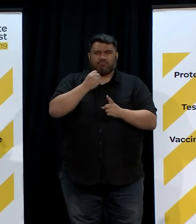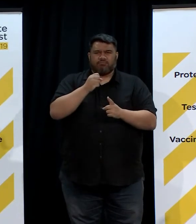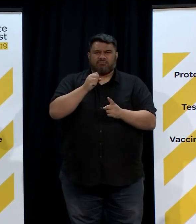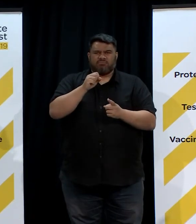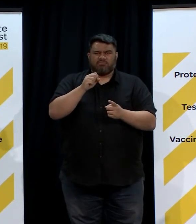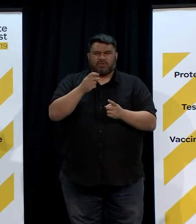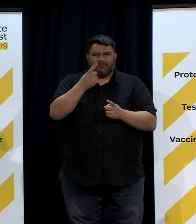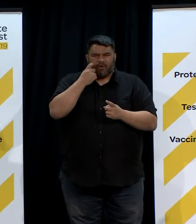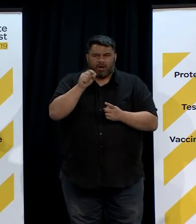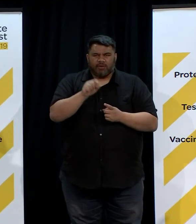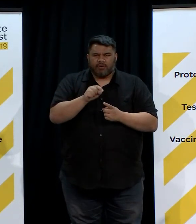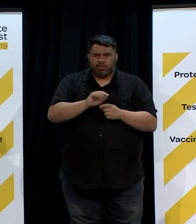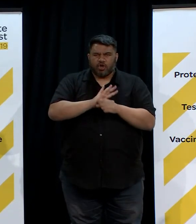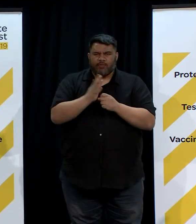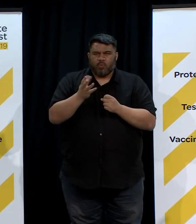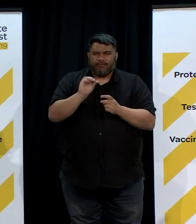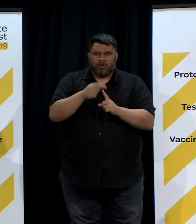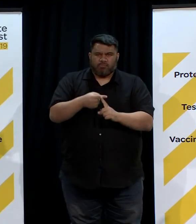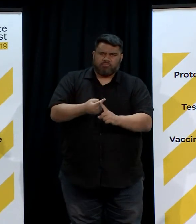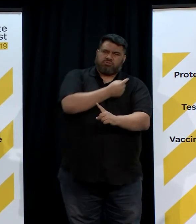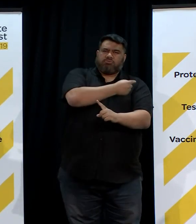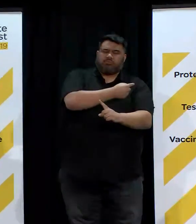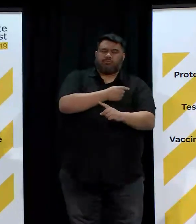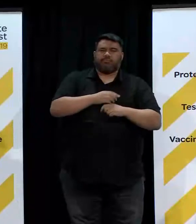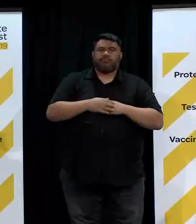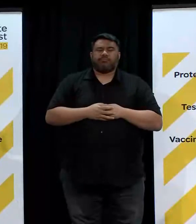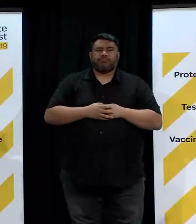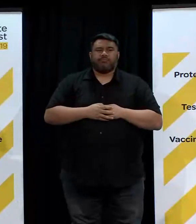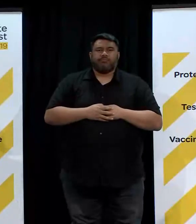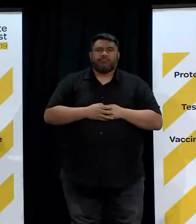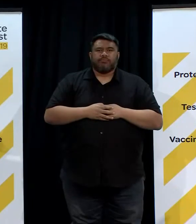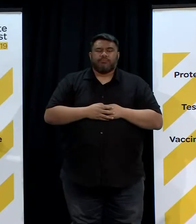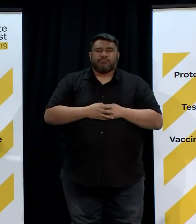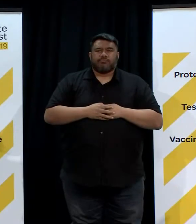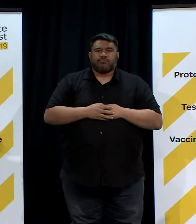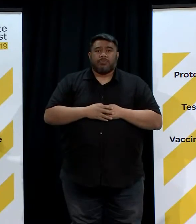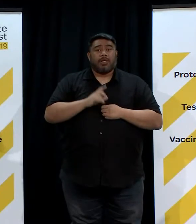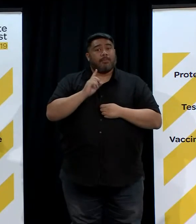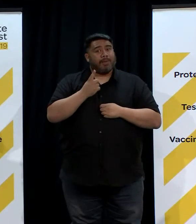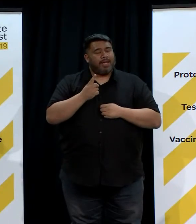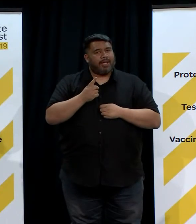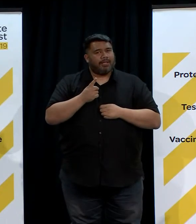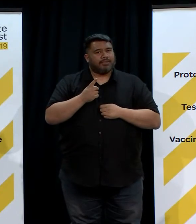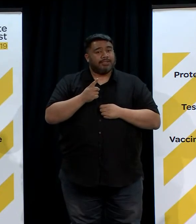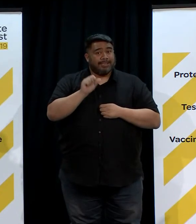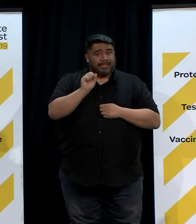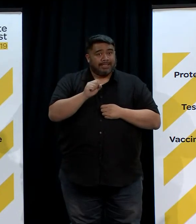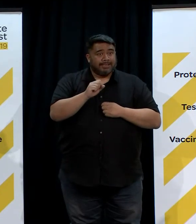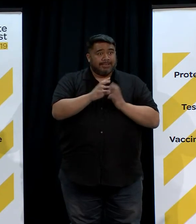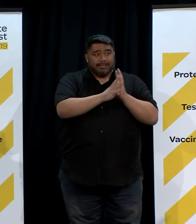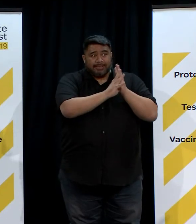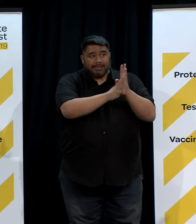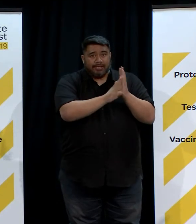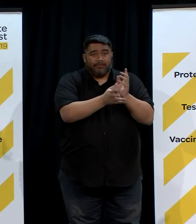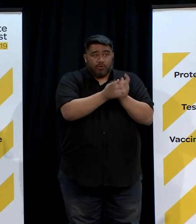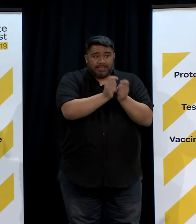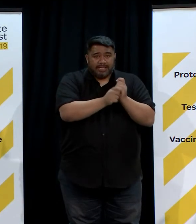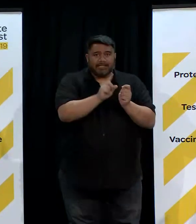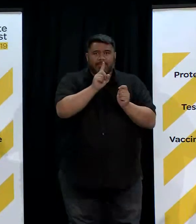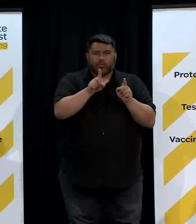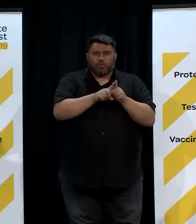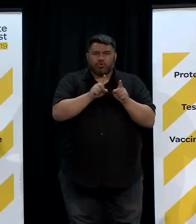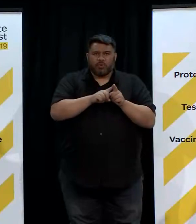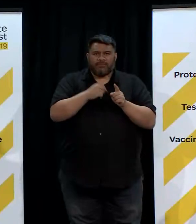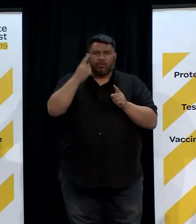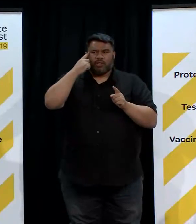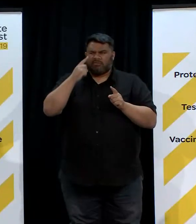cases come in, more cases get linked, but obviously the focus has to be on where there are these mystery cases, and a lot of